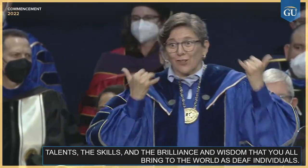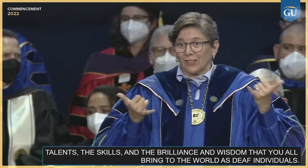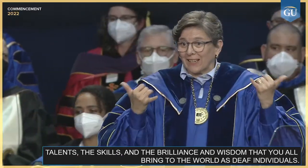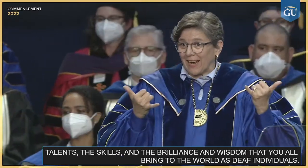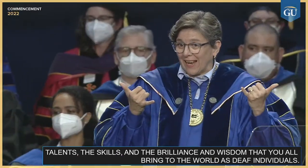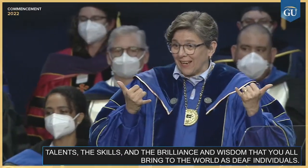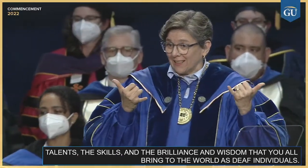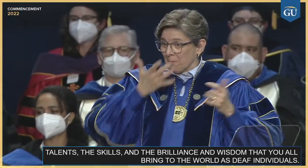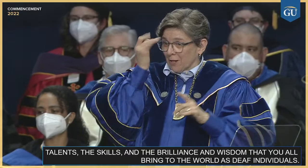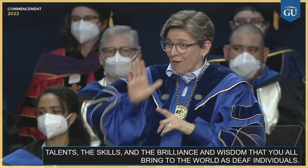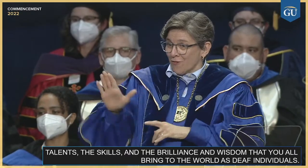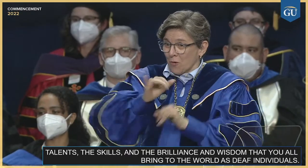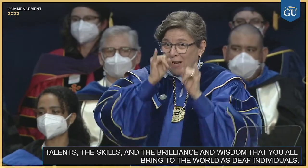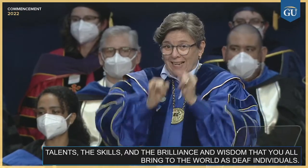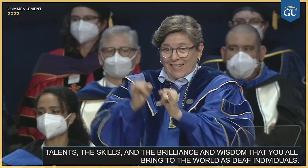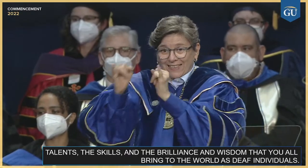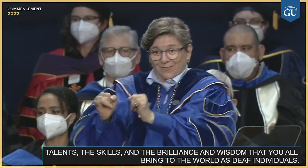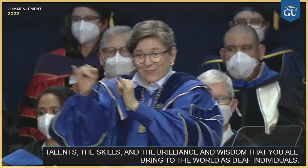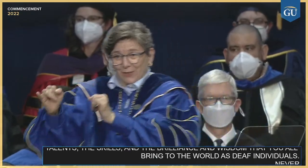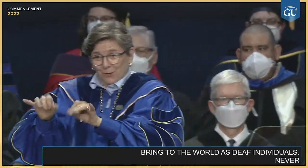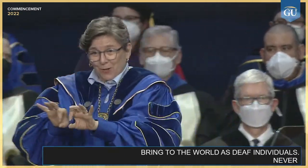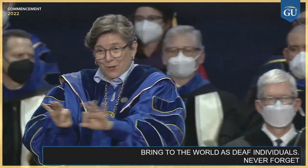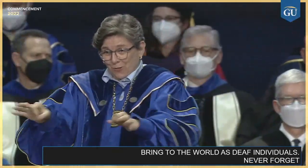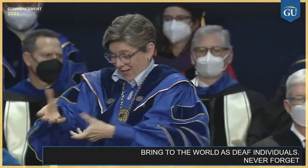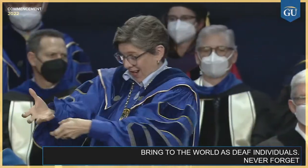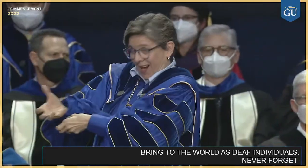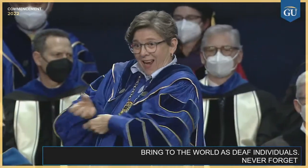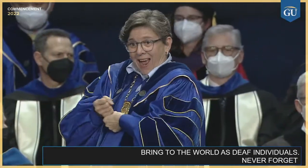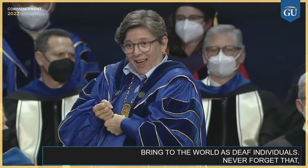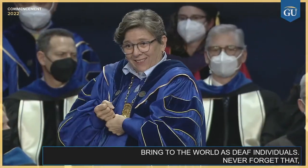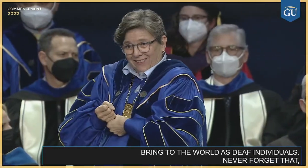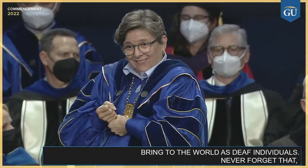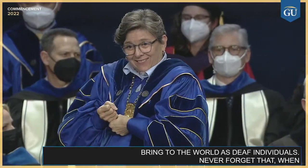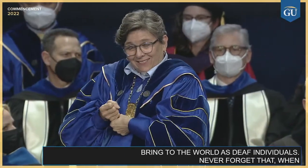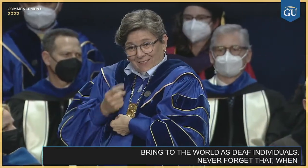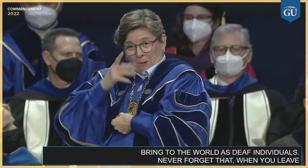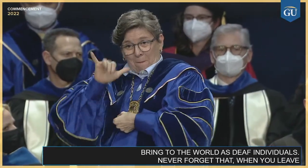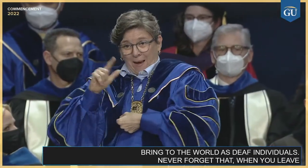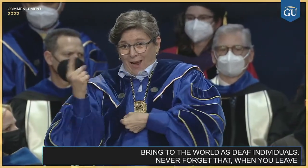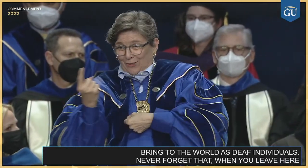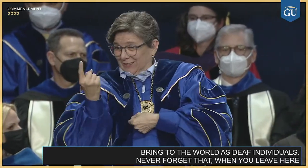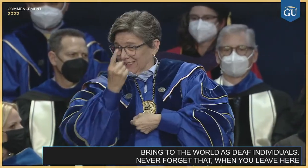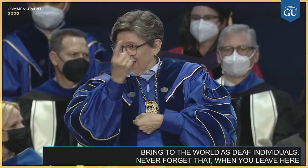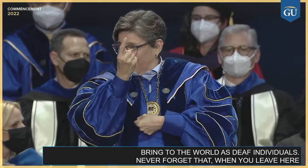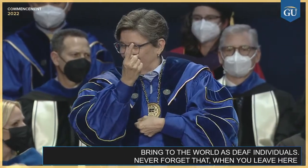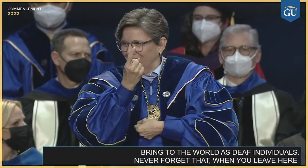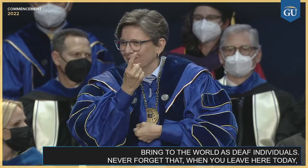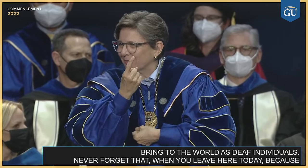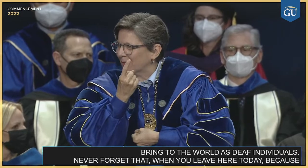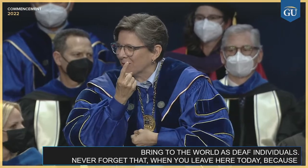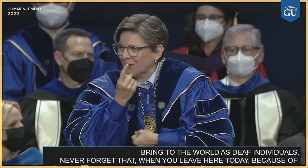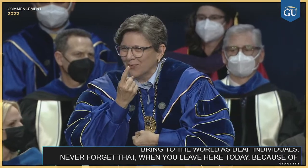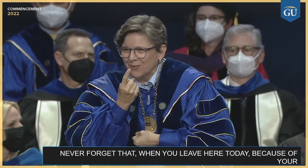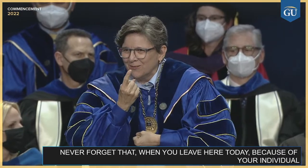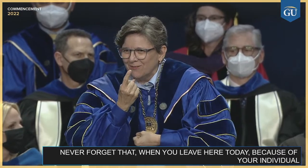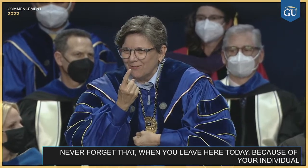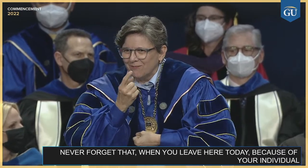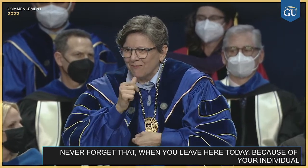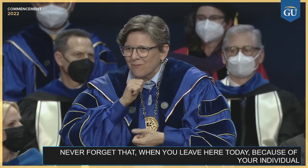that when you leave here today, because of your individual degree that you will be receiving, this was not done